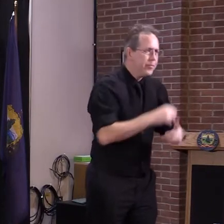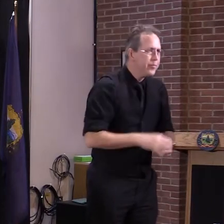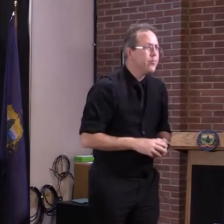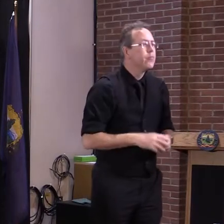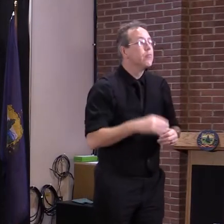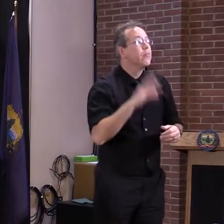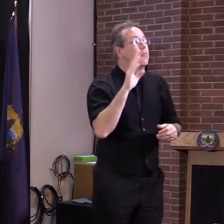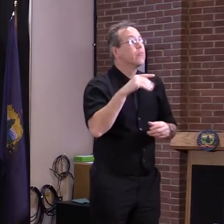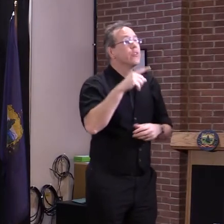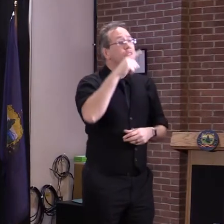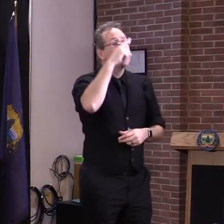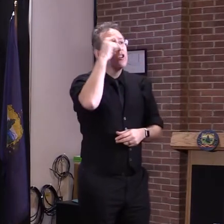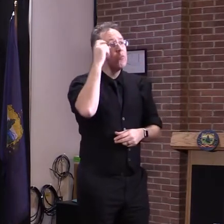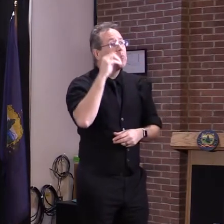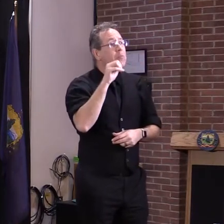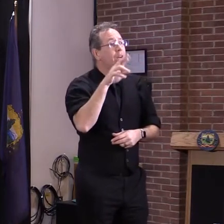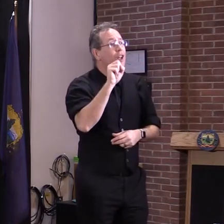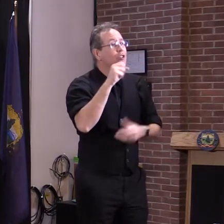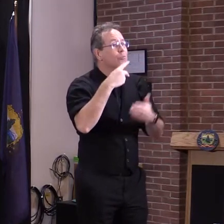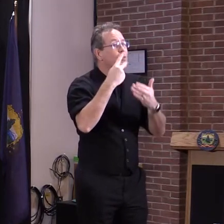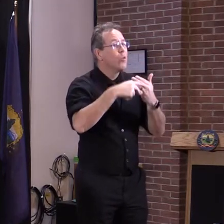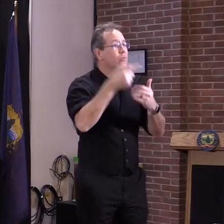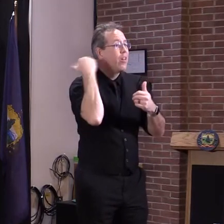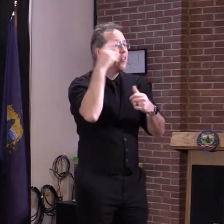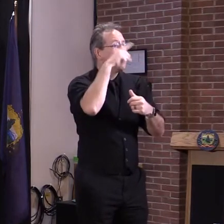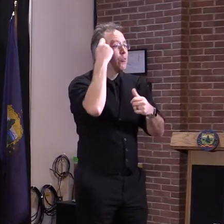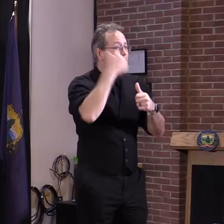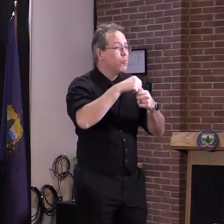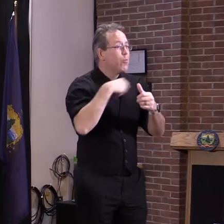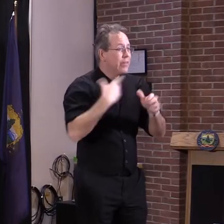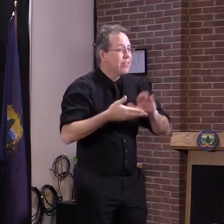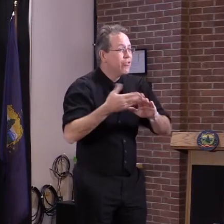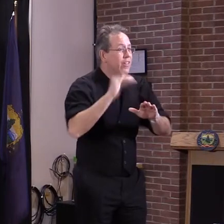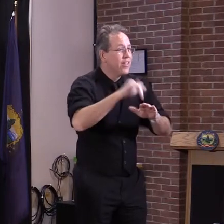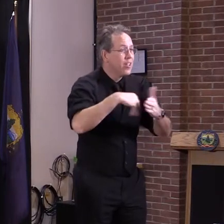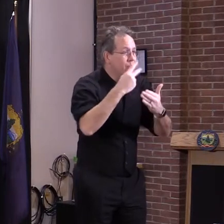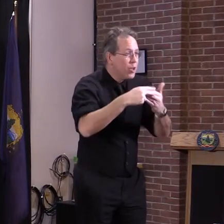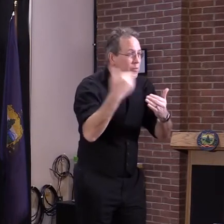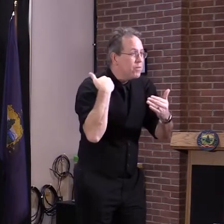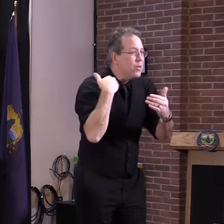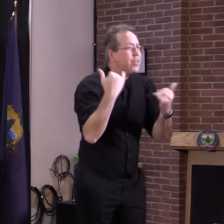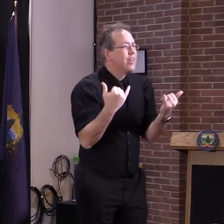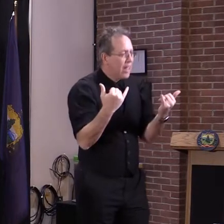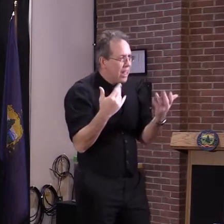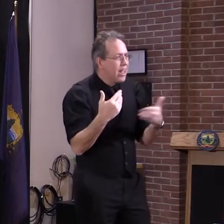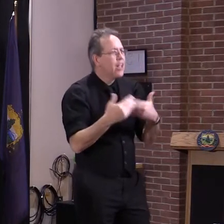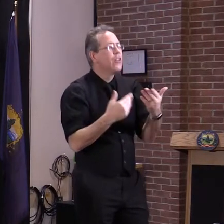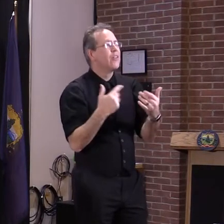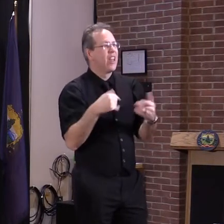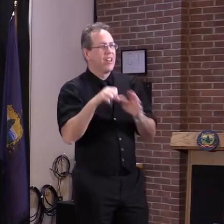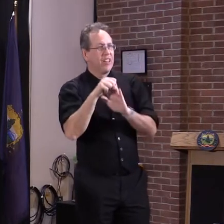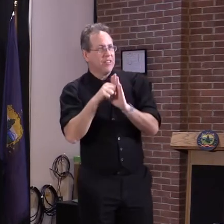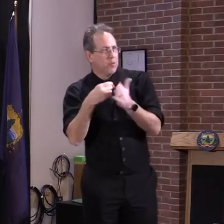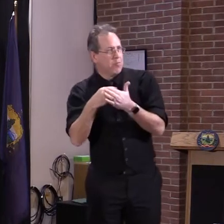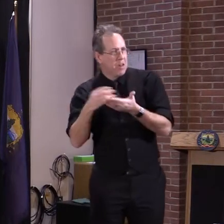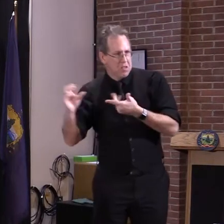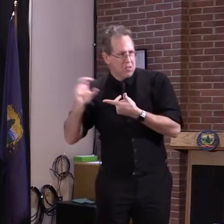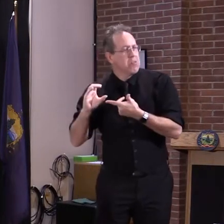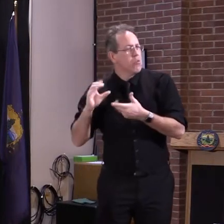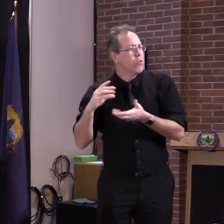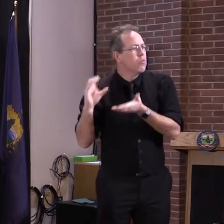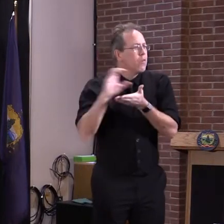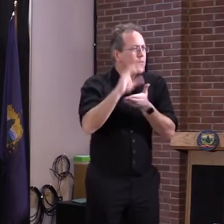to address the concerns over re-engagement. We are now planning on directing our state-level federal resources to focus on the academic